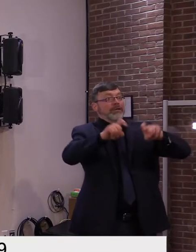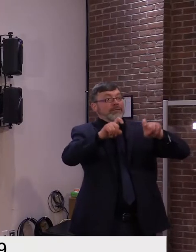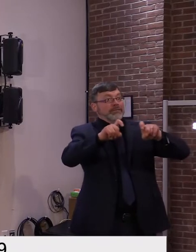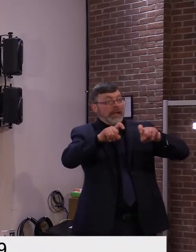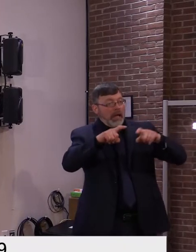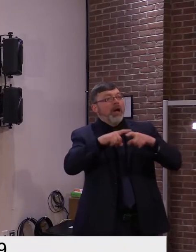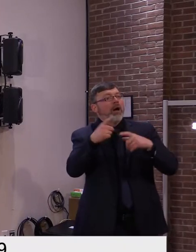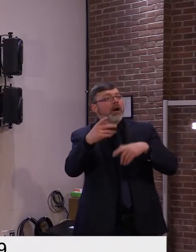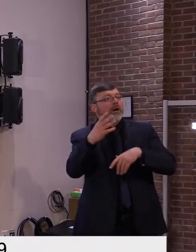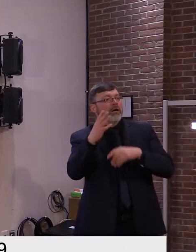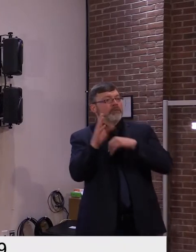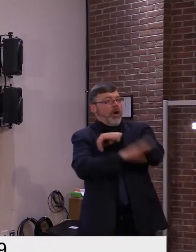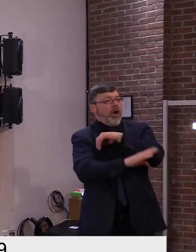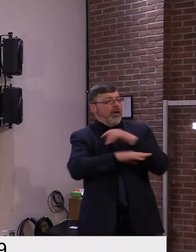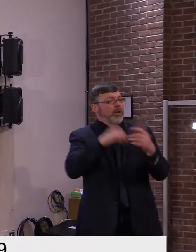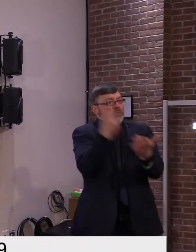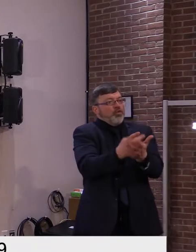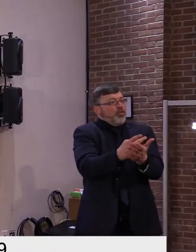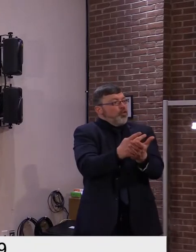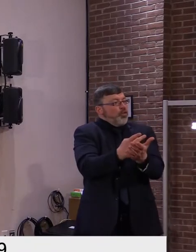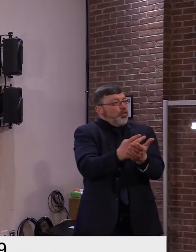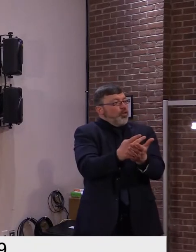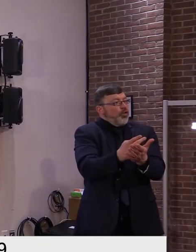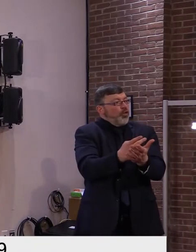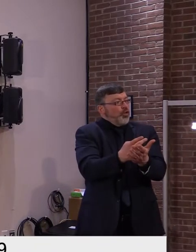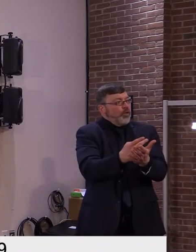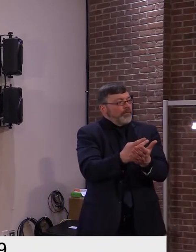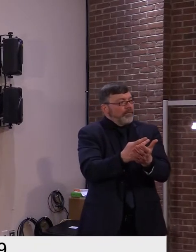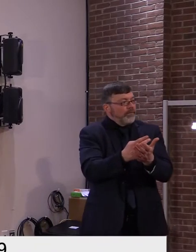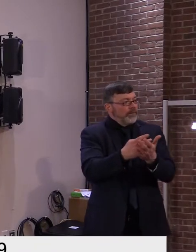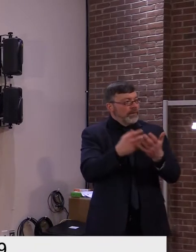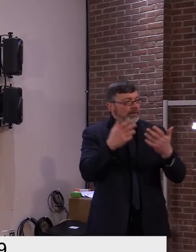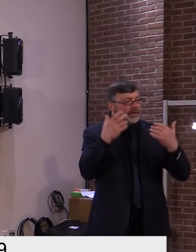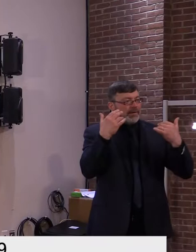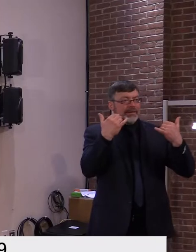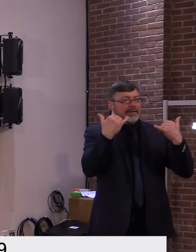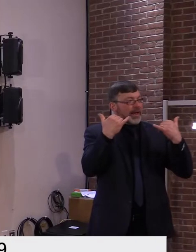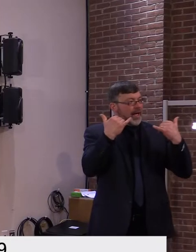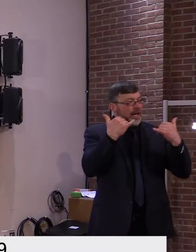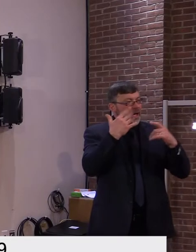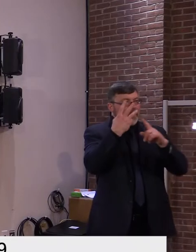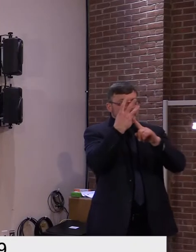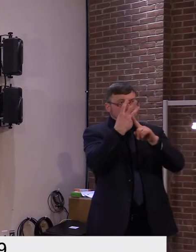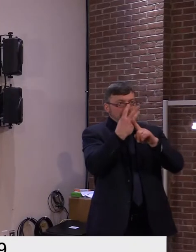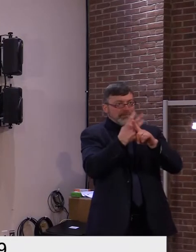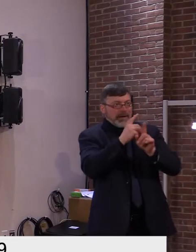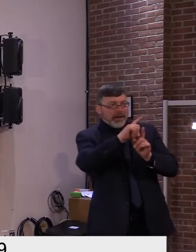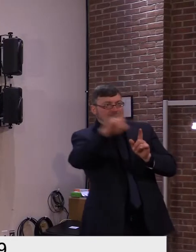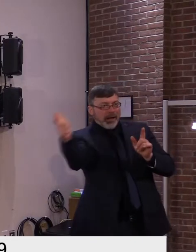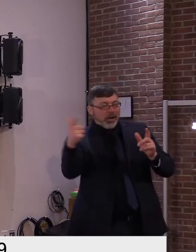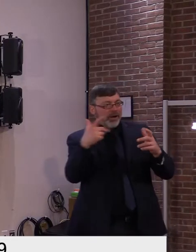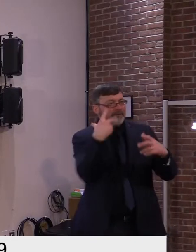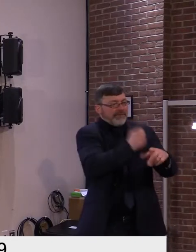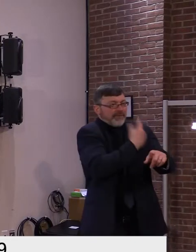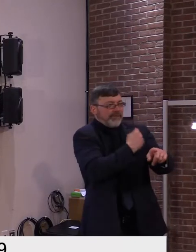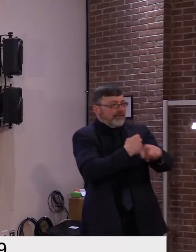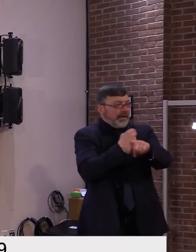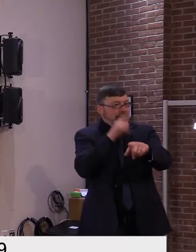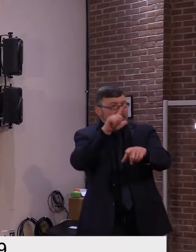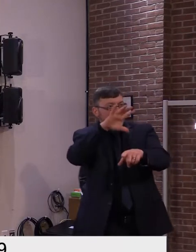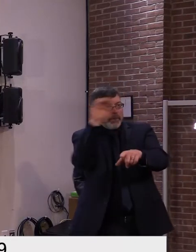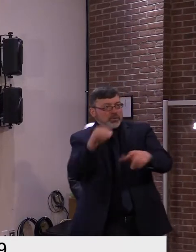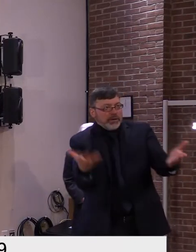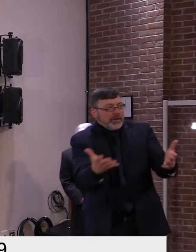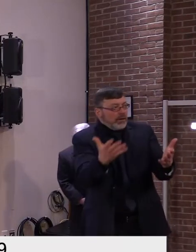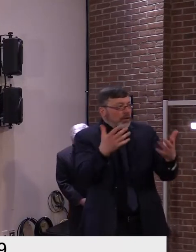getting into the spring, with more and more months of experience with these vaccines, if many people were hesitant because they had the